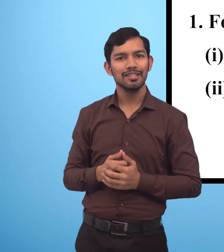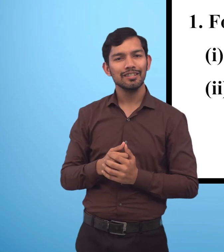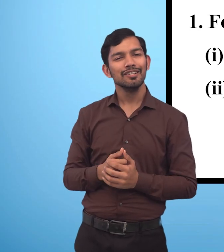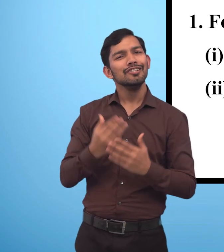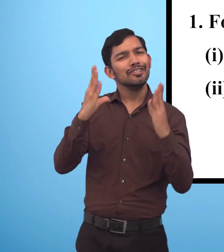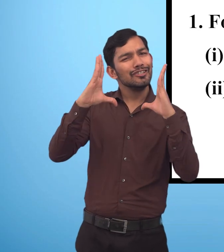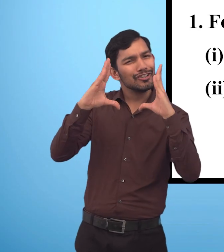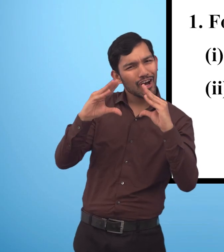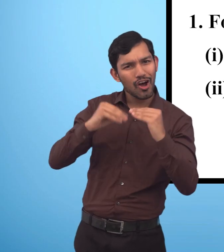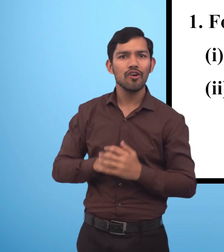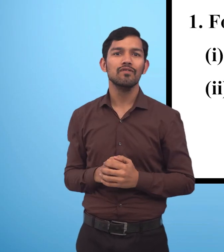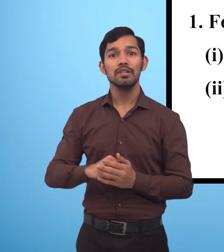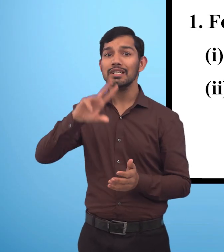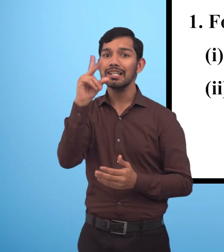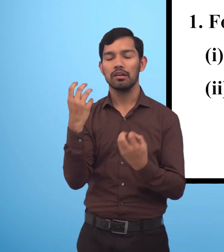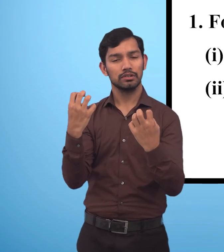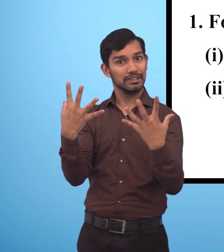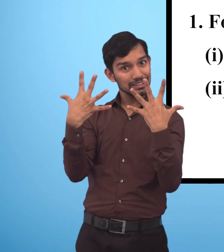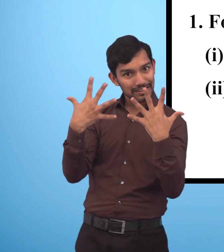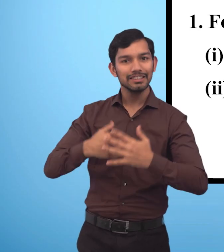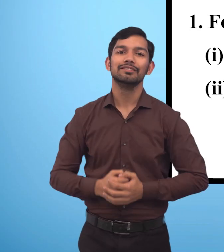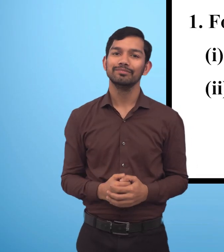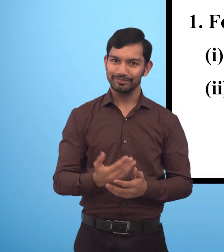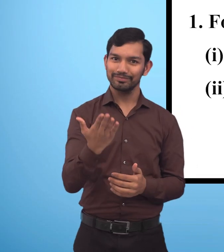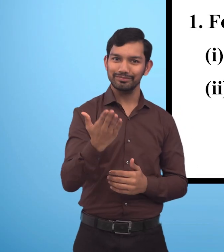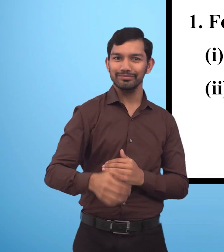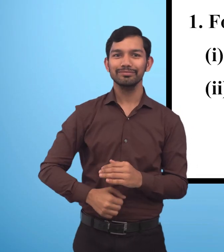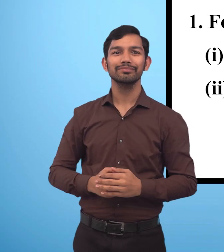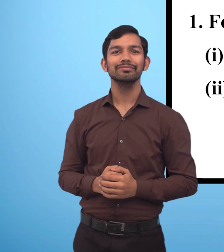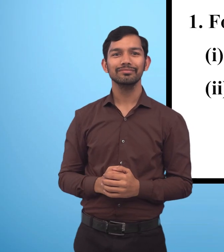Colors. 1. Soft. 2. Bright.